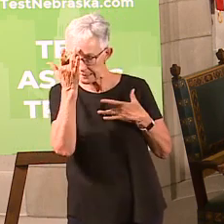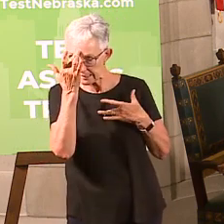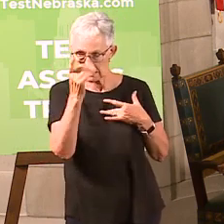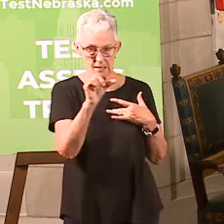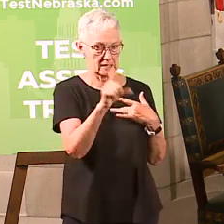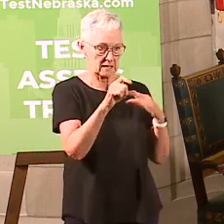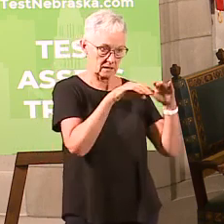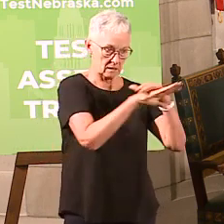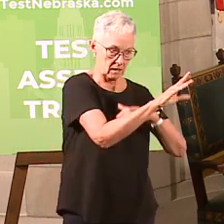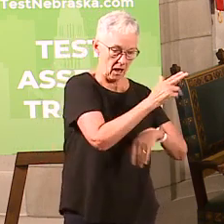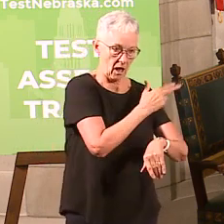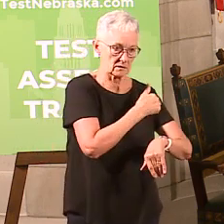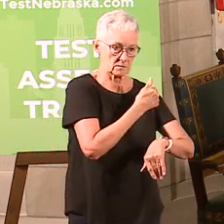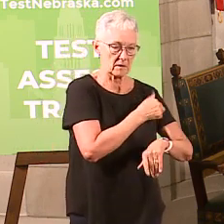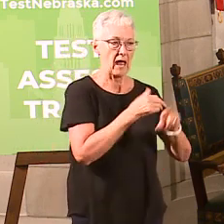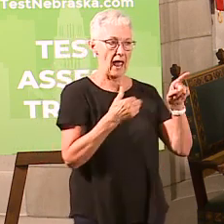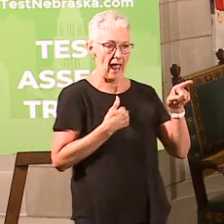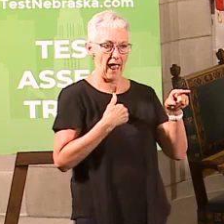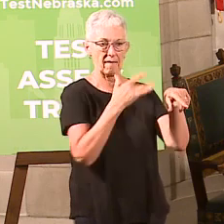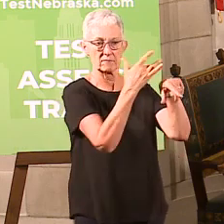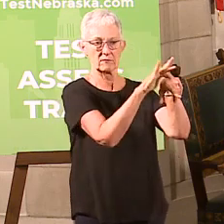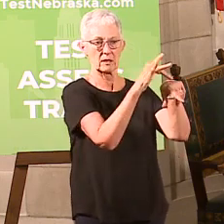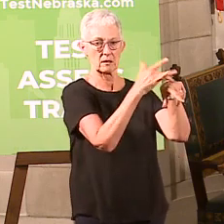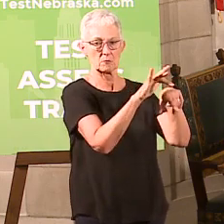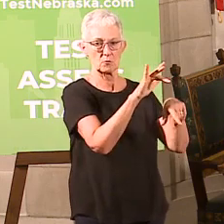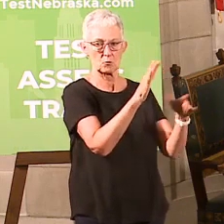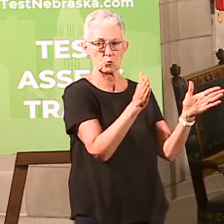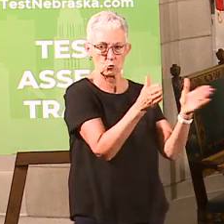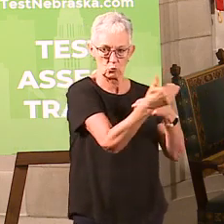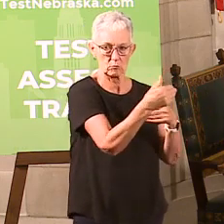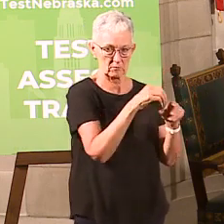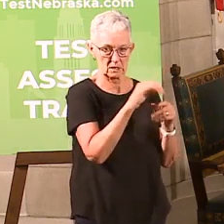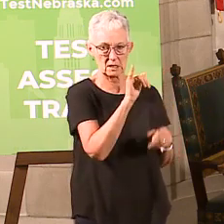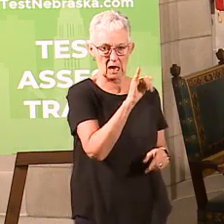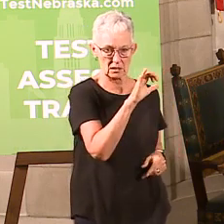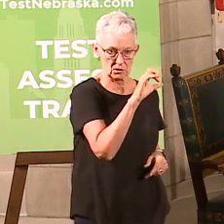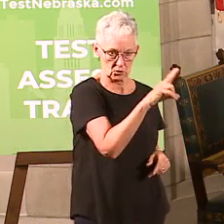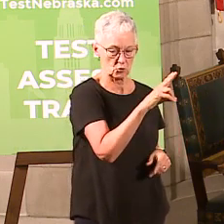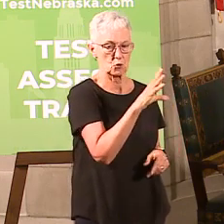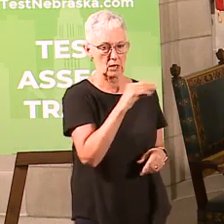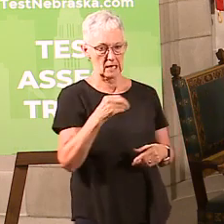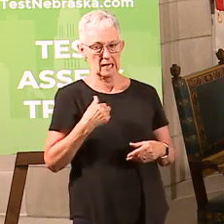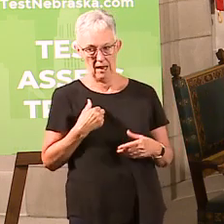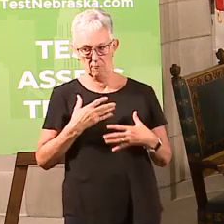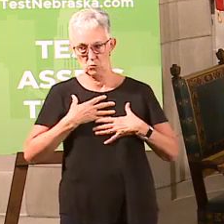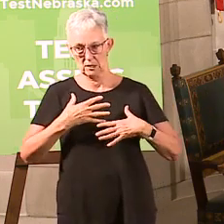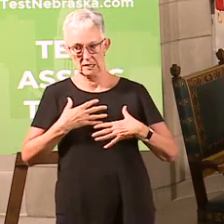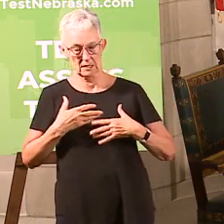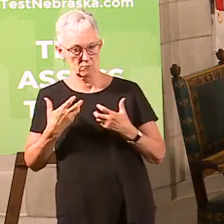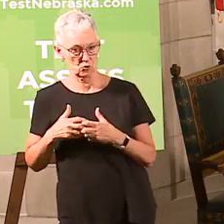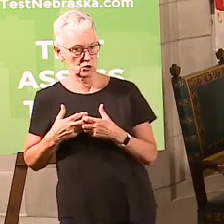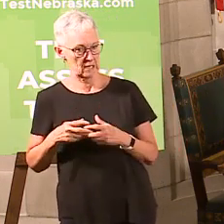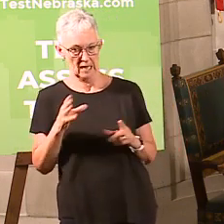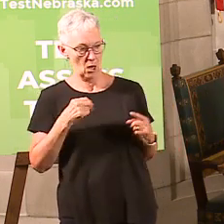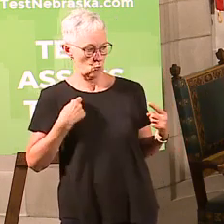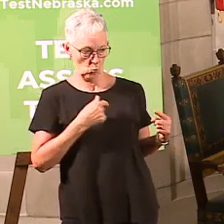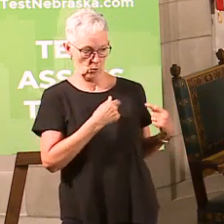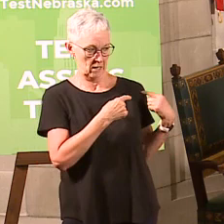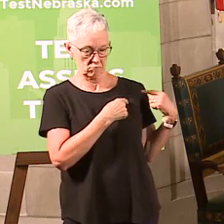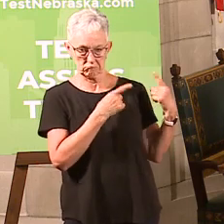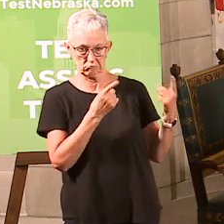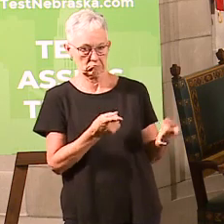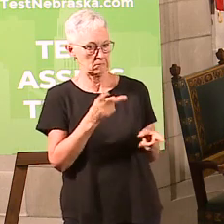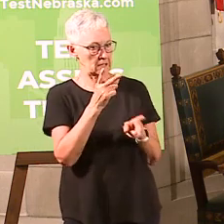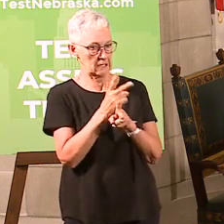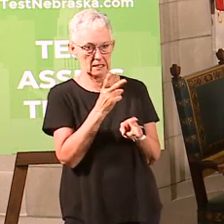ventilator or care of any sort is able to get that care. And as the governor's mentioned, we have maintained that capacity